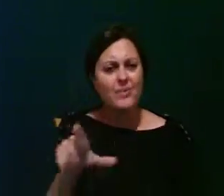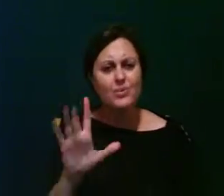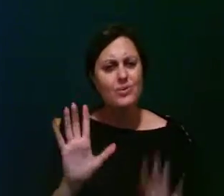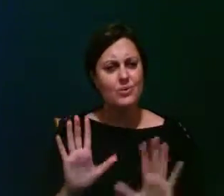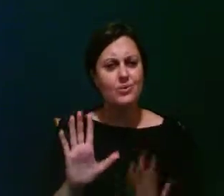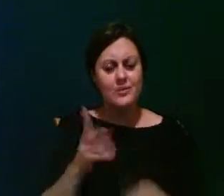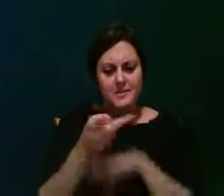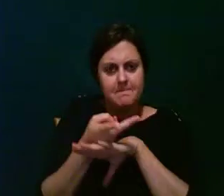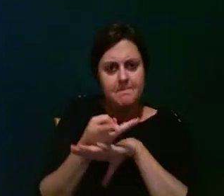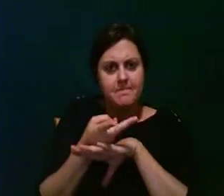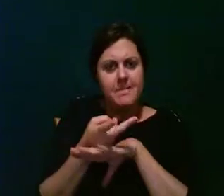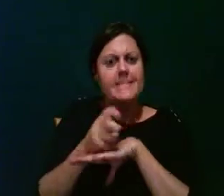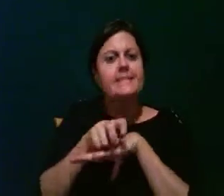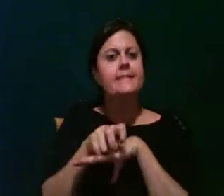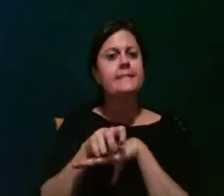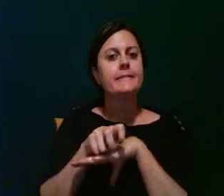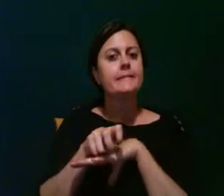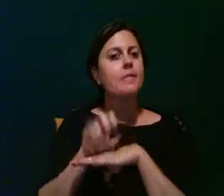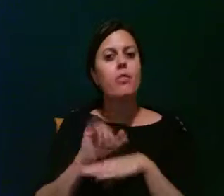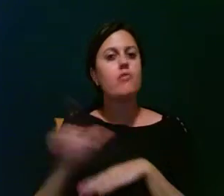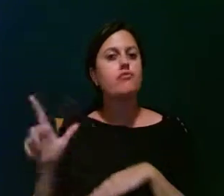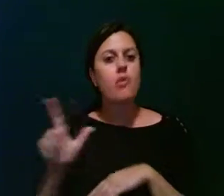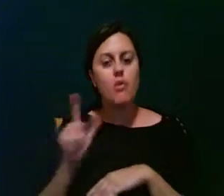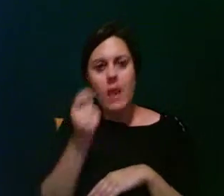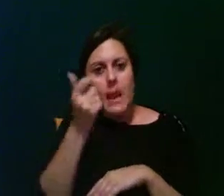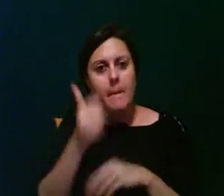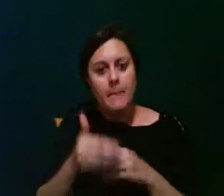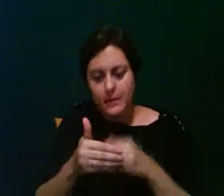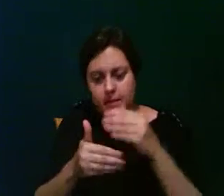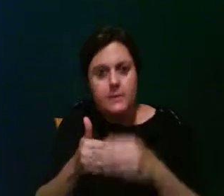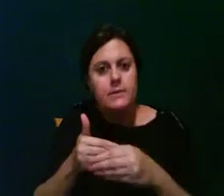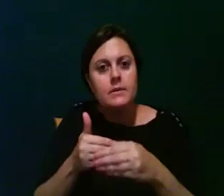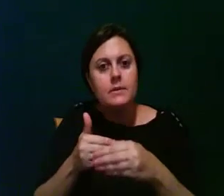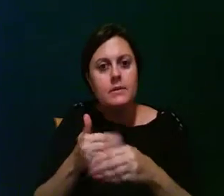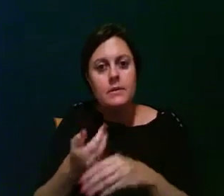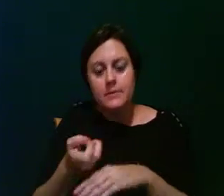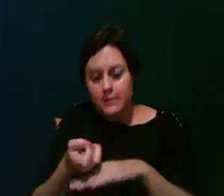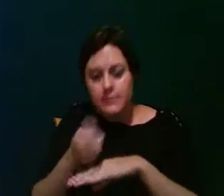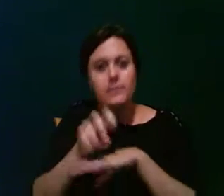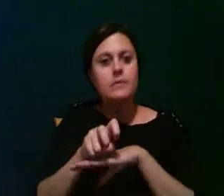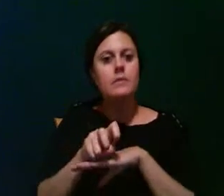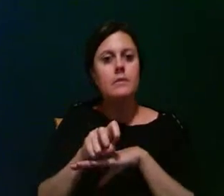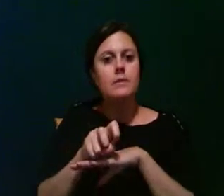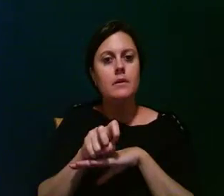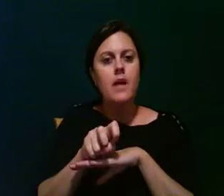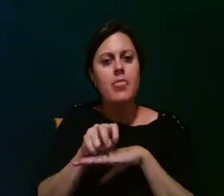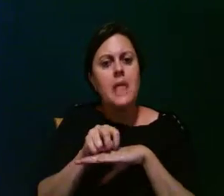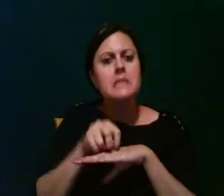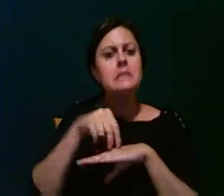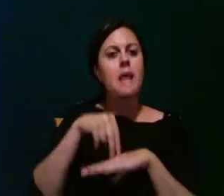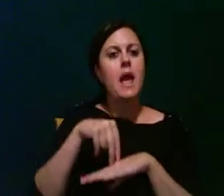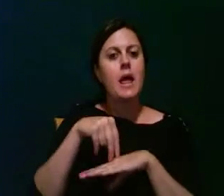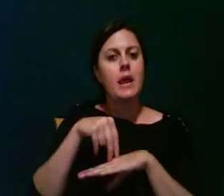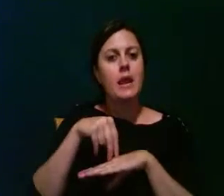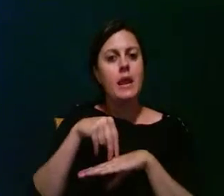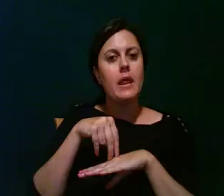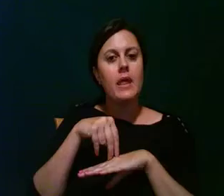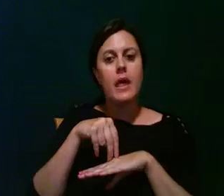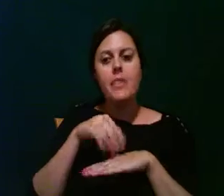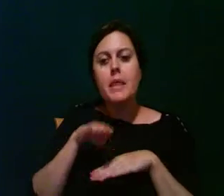by sitting up. And then I need to start by standing up. And then I can take a step. And guess what? We